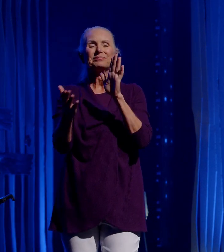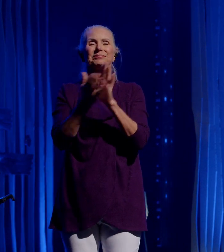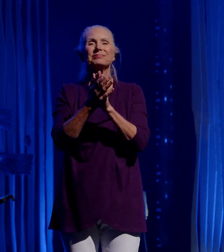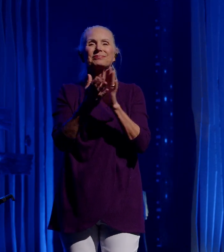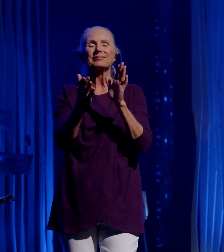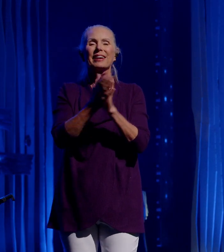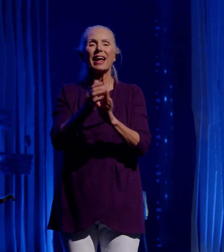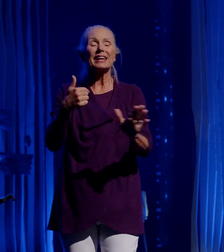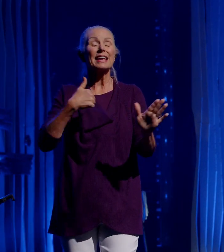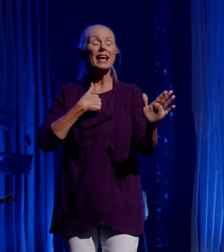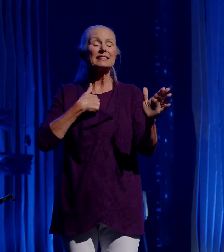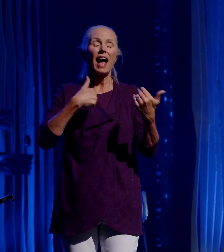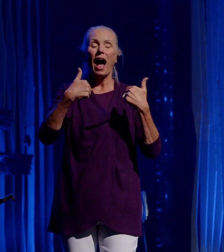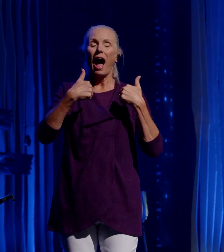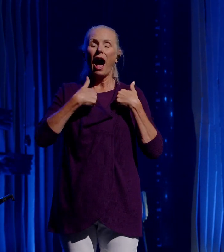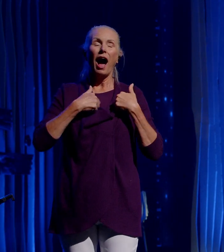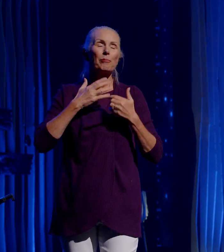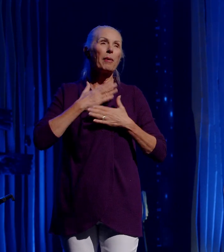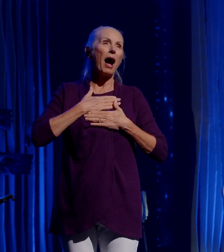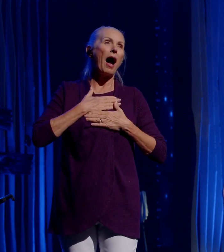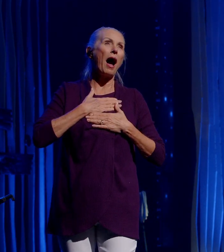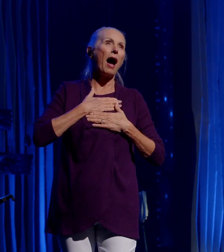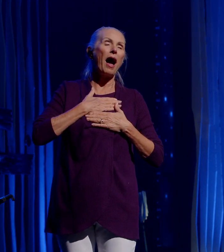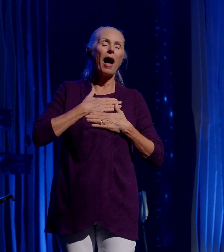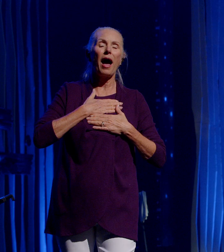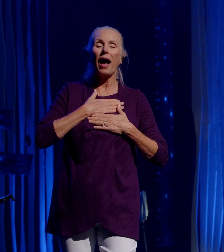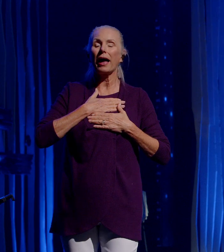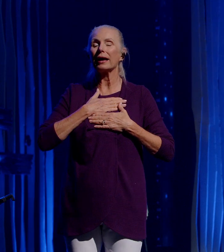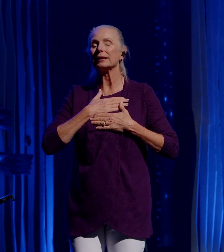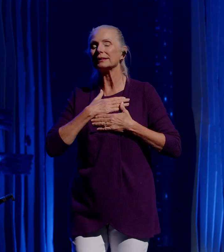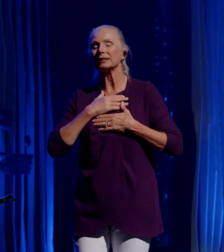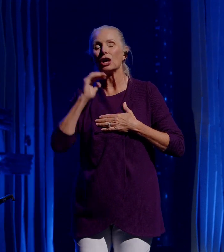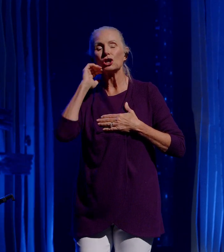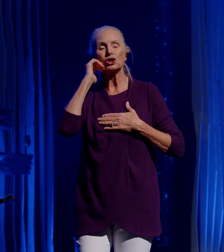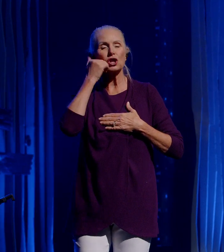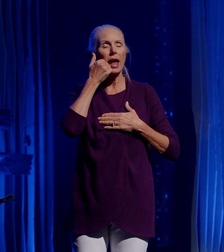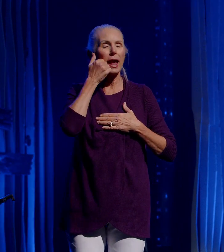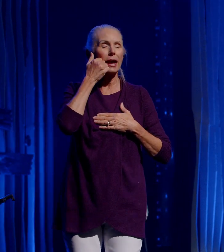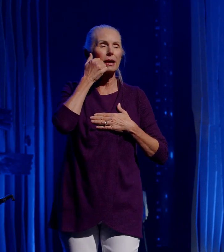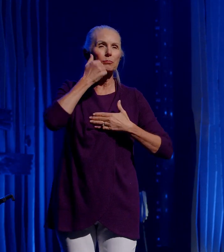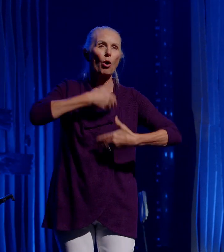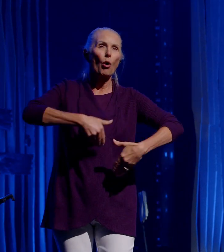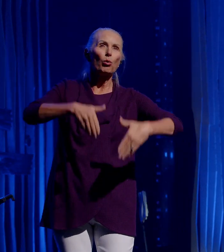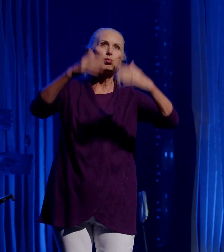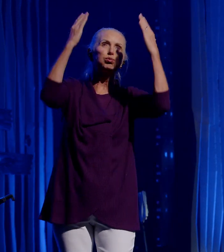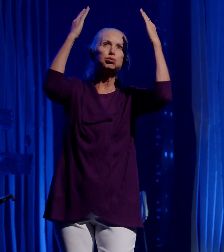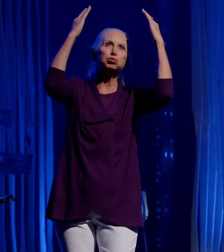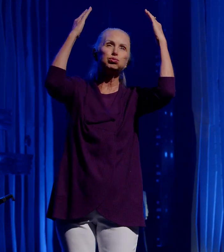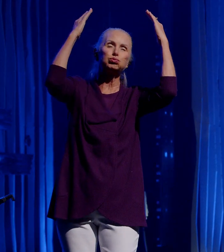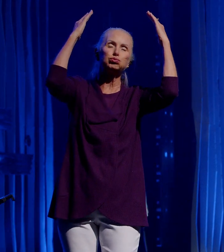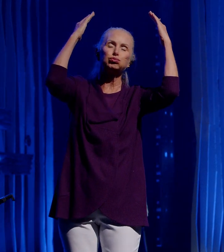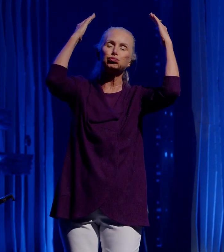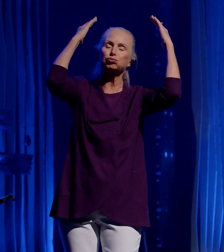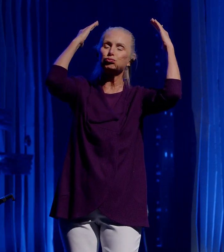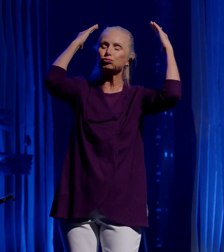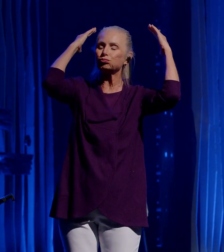Yeah. I was buried beneath my shame.